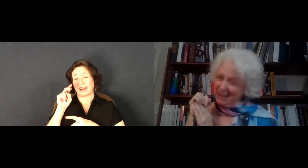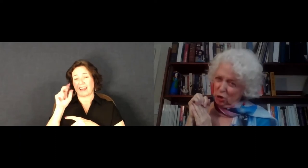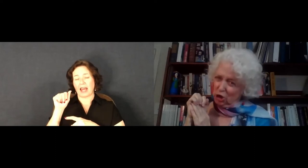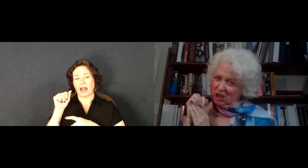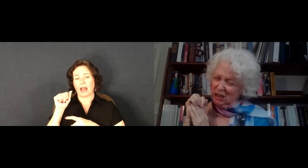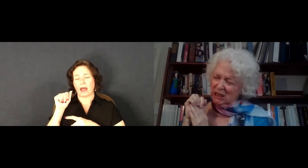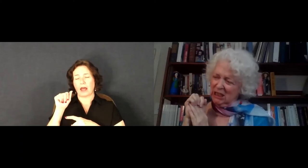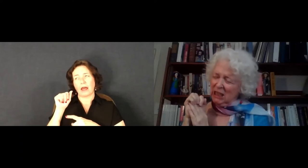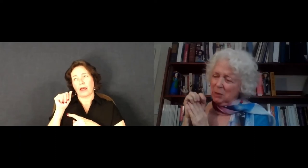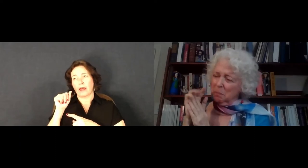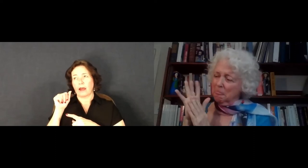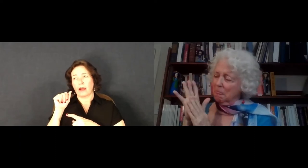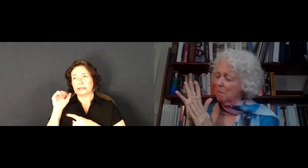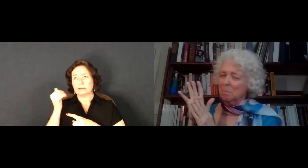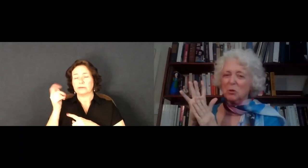misinformation.